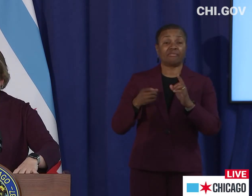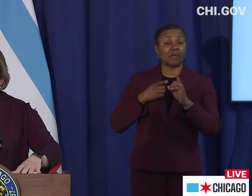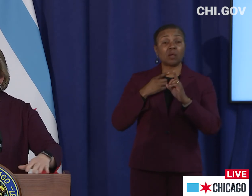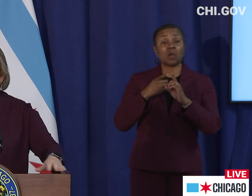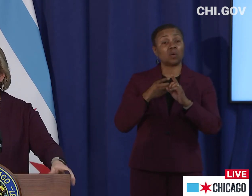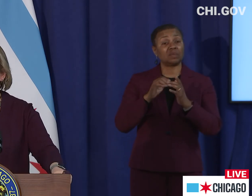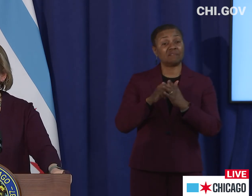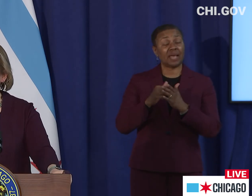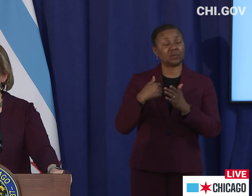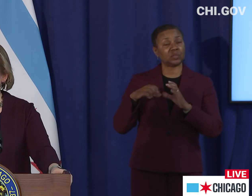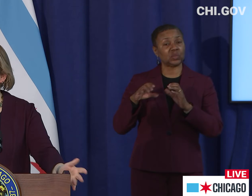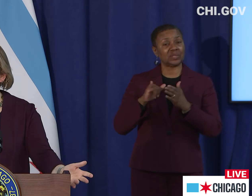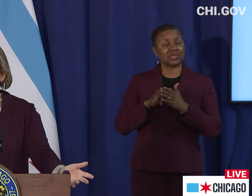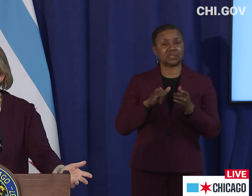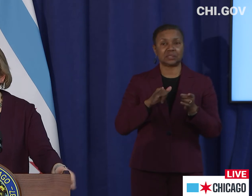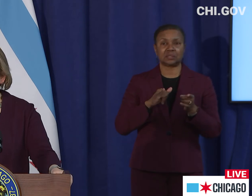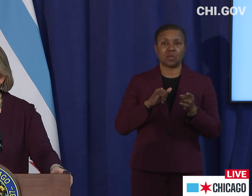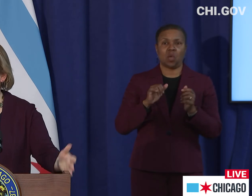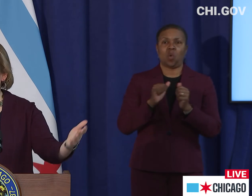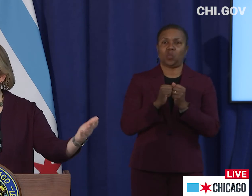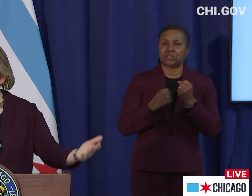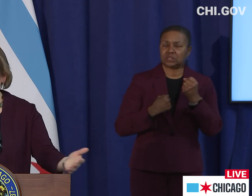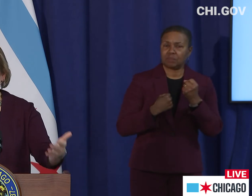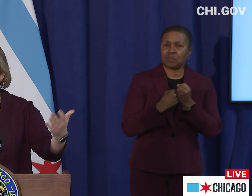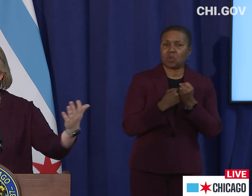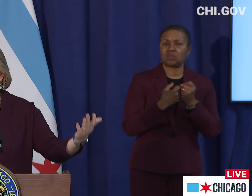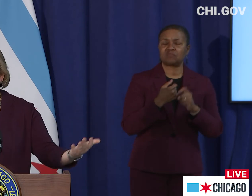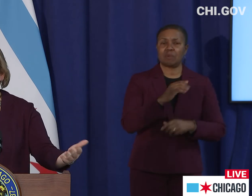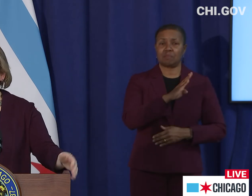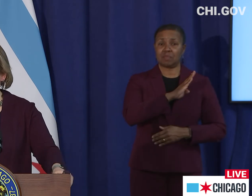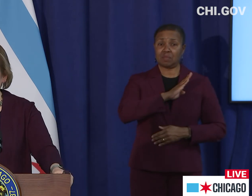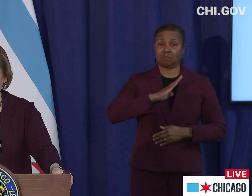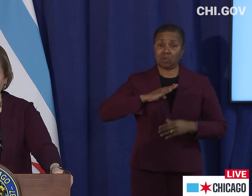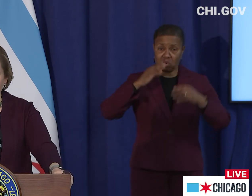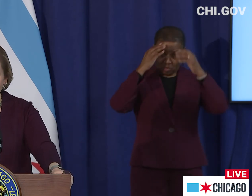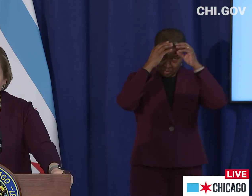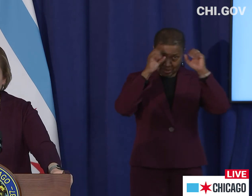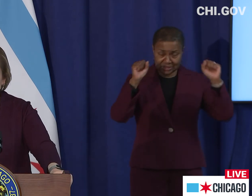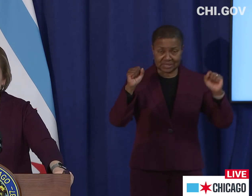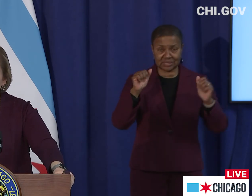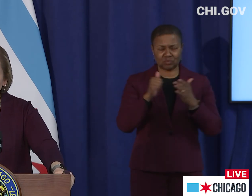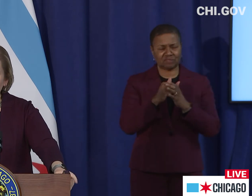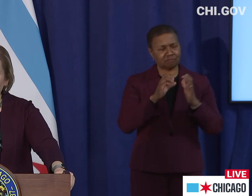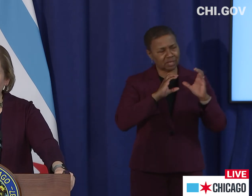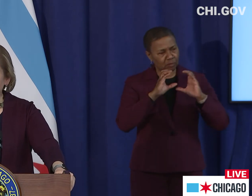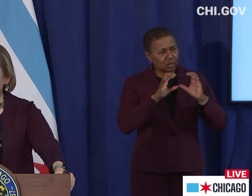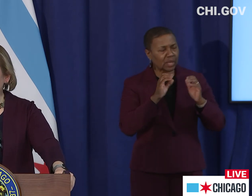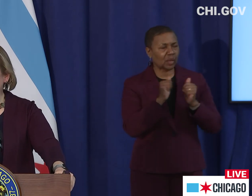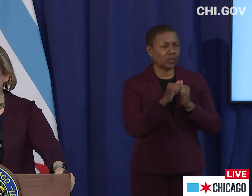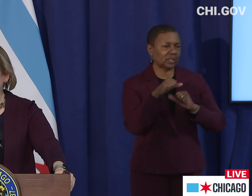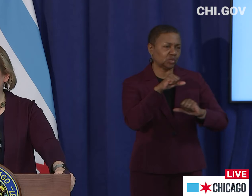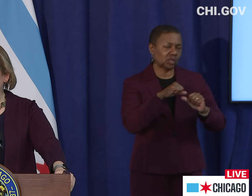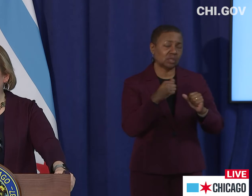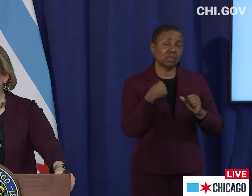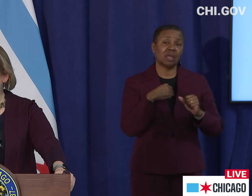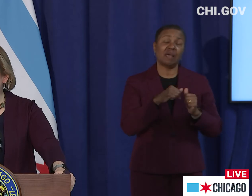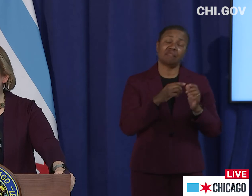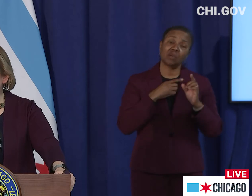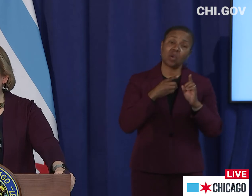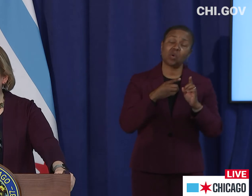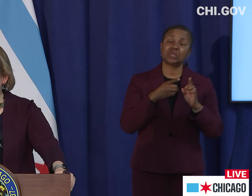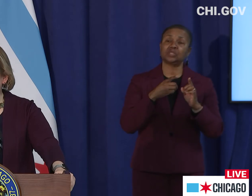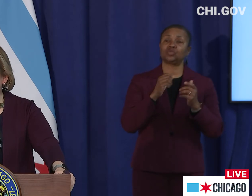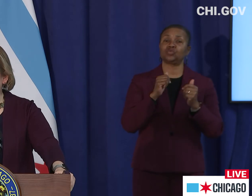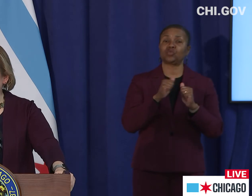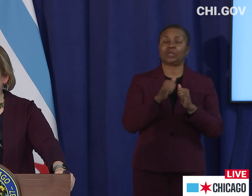that, and we're doing this really with support of the board president, it's been in conversation, is to really modernize